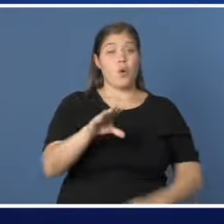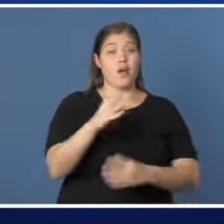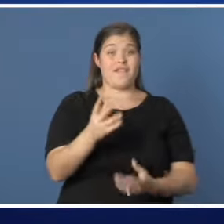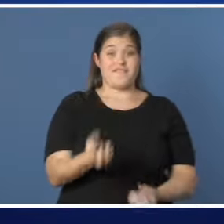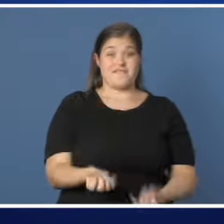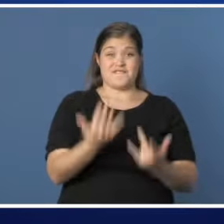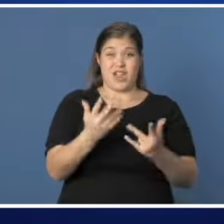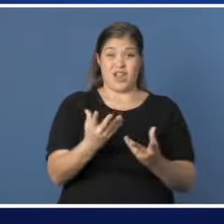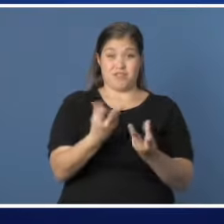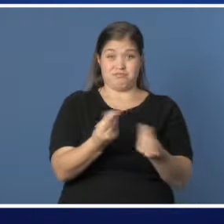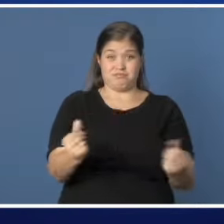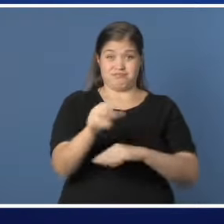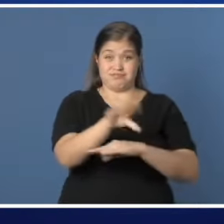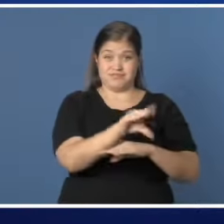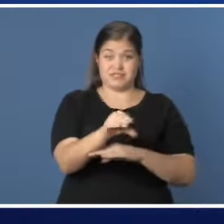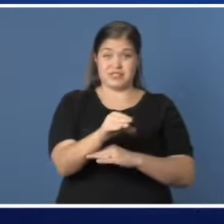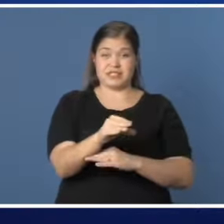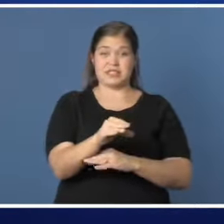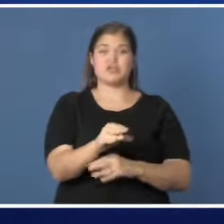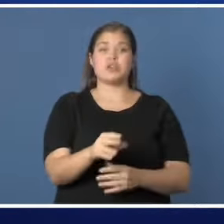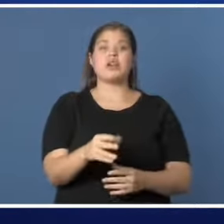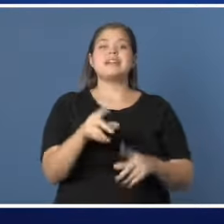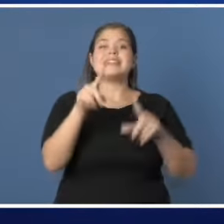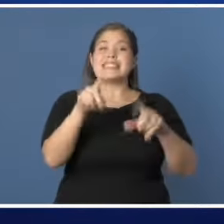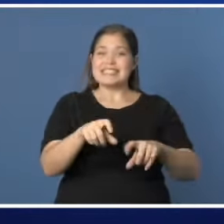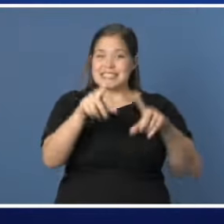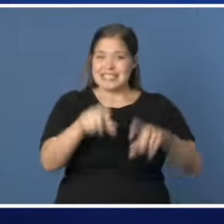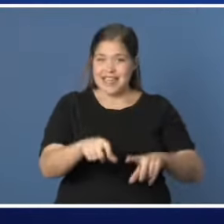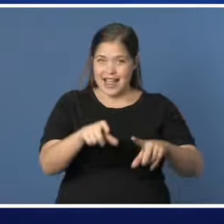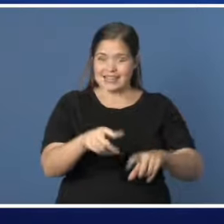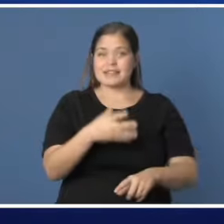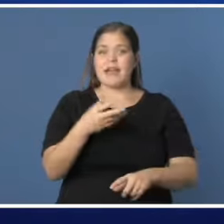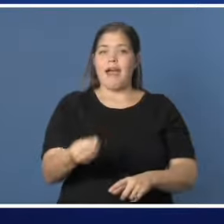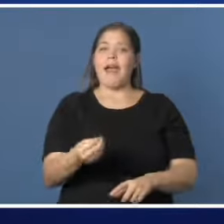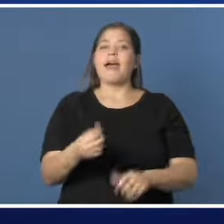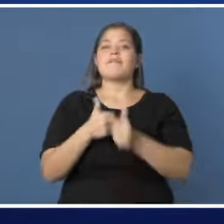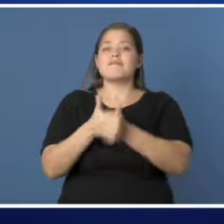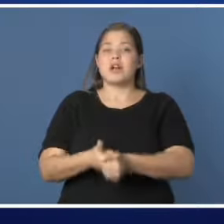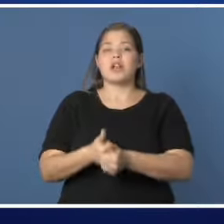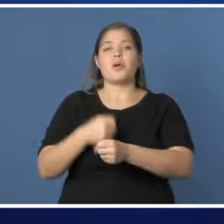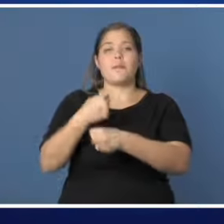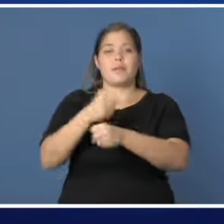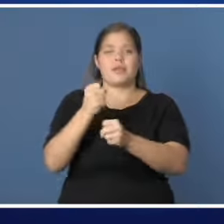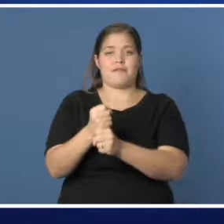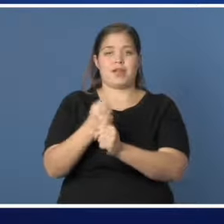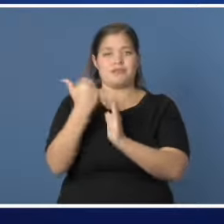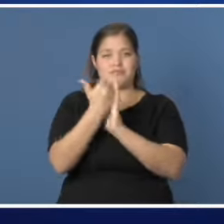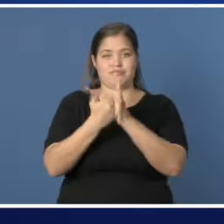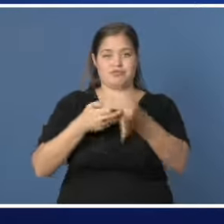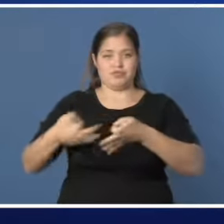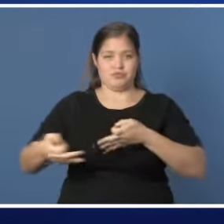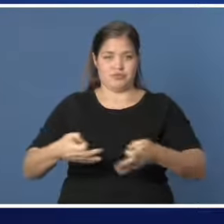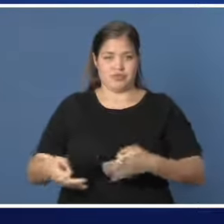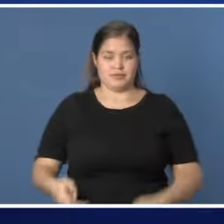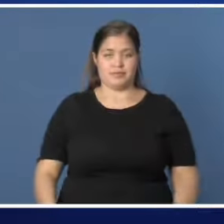Test and recharge your fire extinguishers according to the manufacturer's instructions.